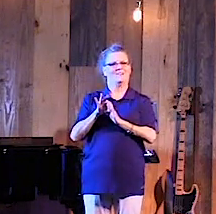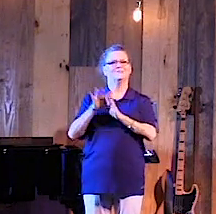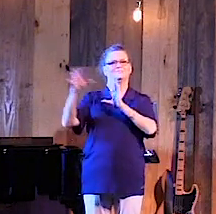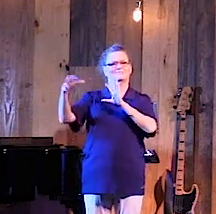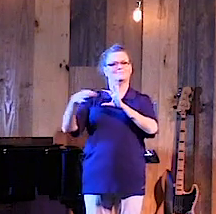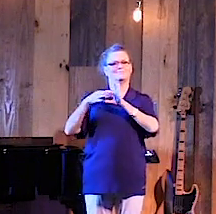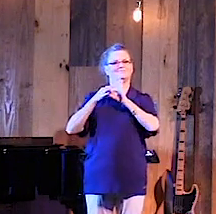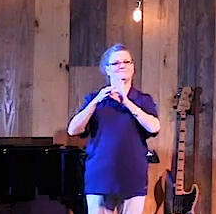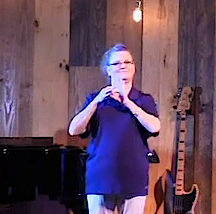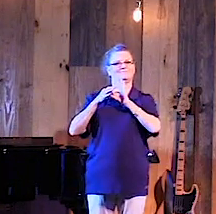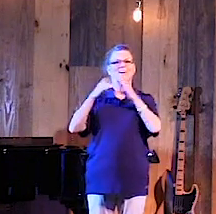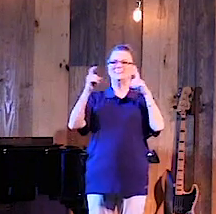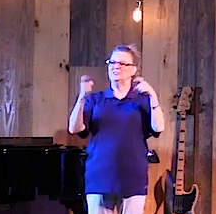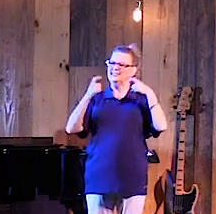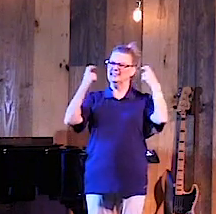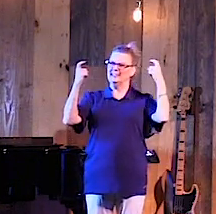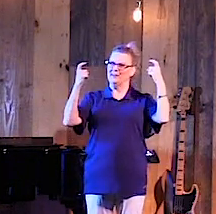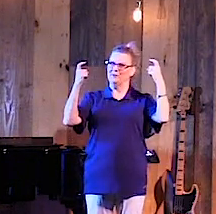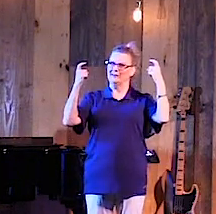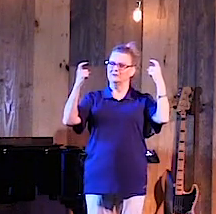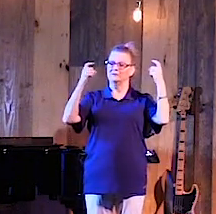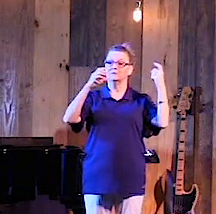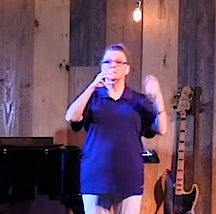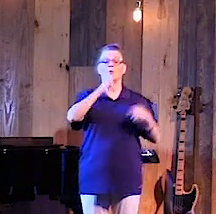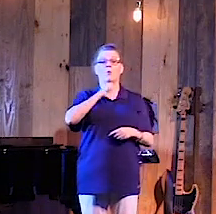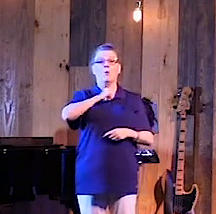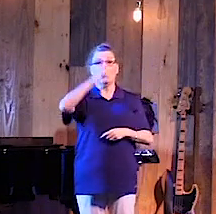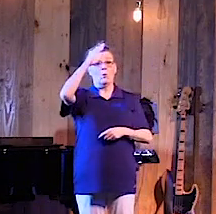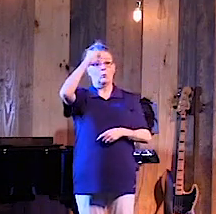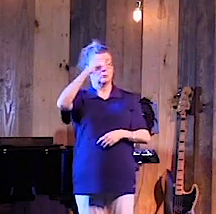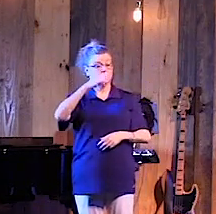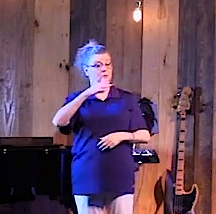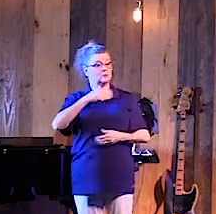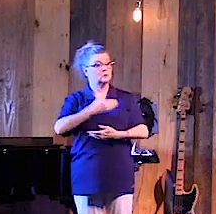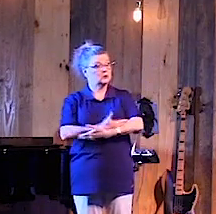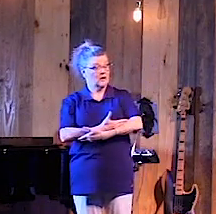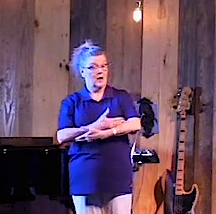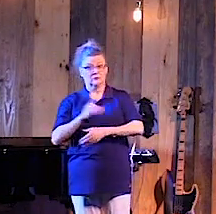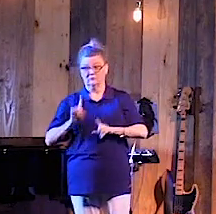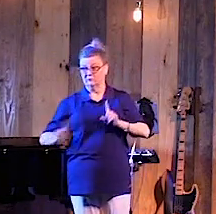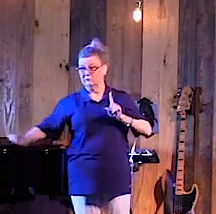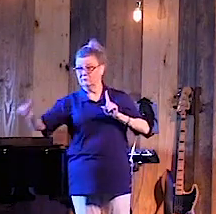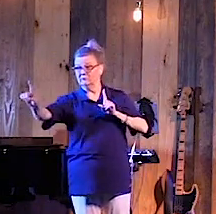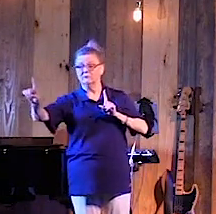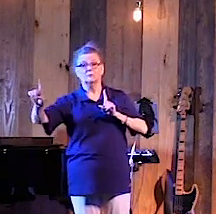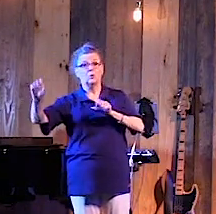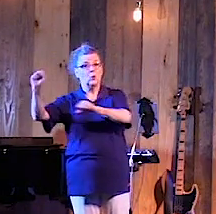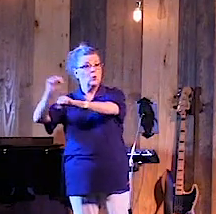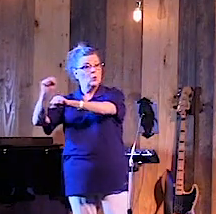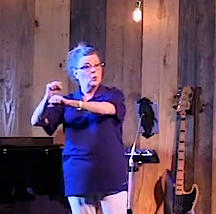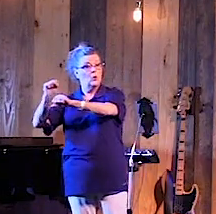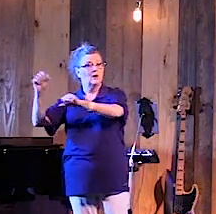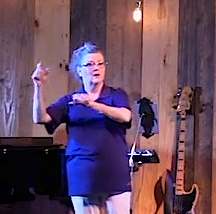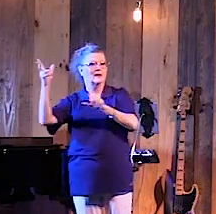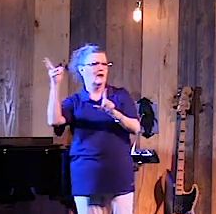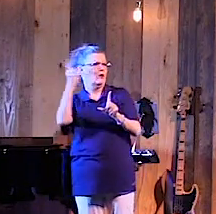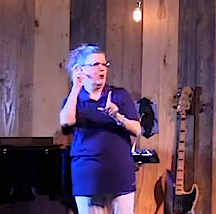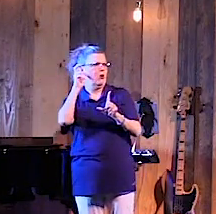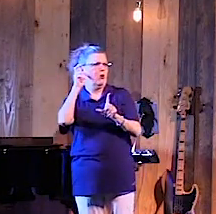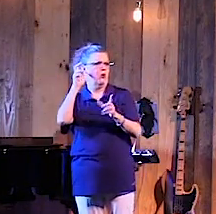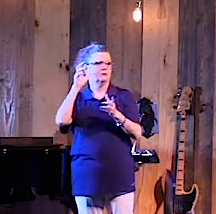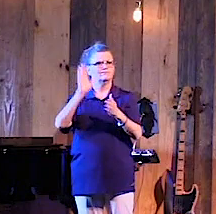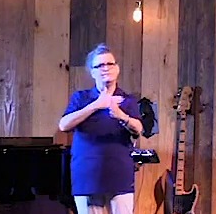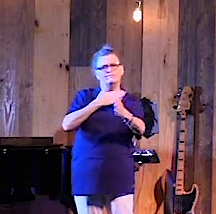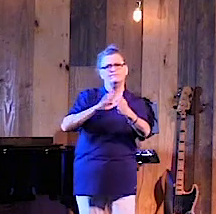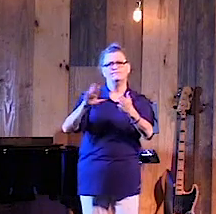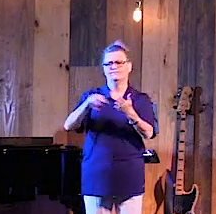celebrate. Now his older son was in the field. And when he came and approached the house, he heard music and dancing.